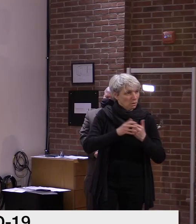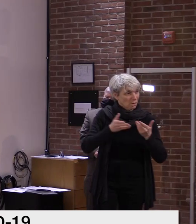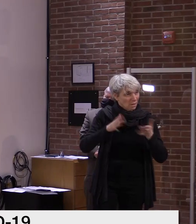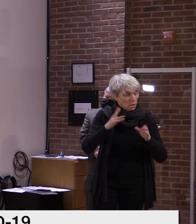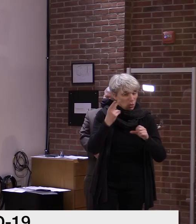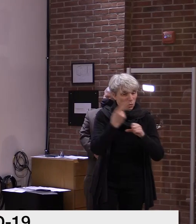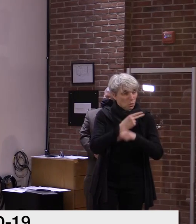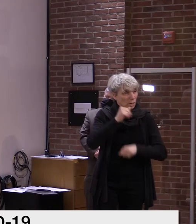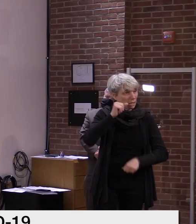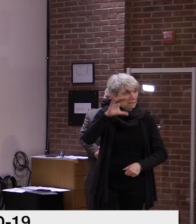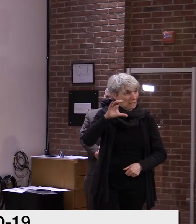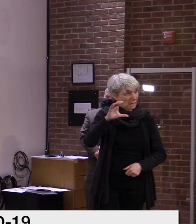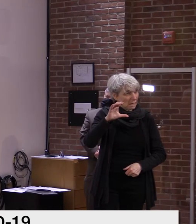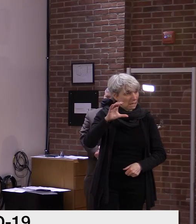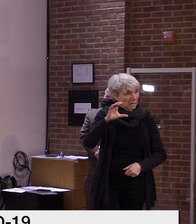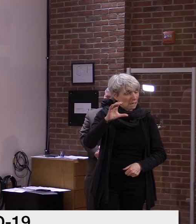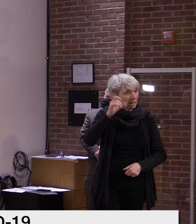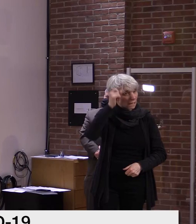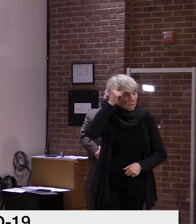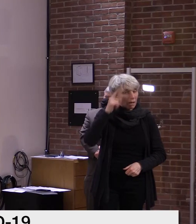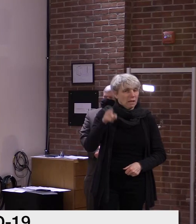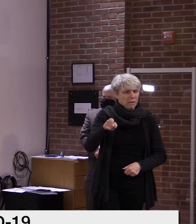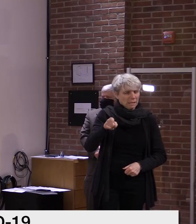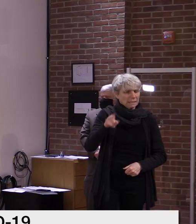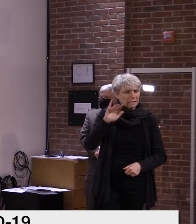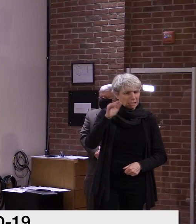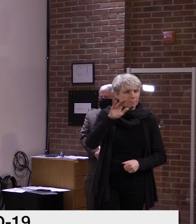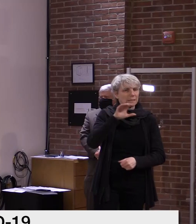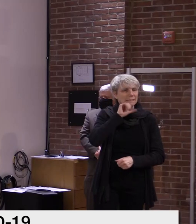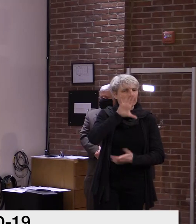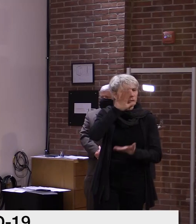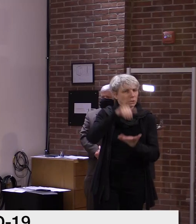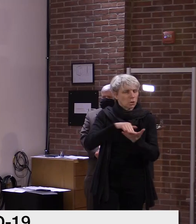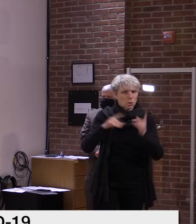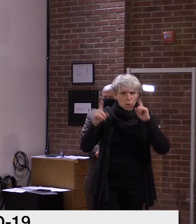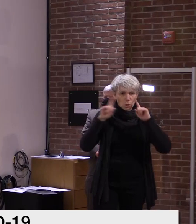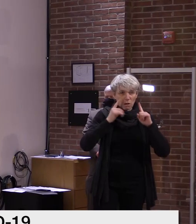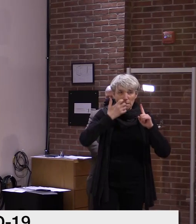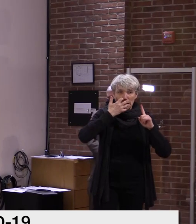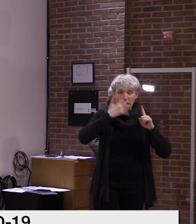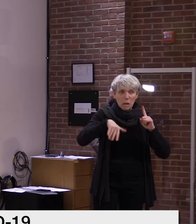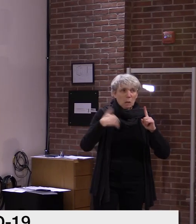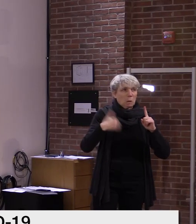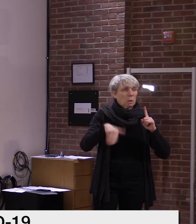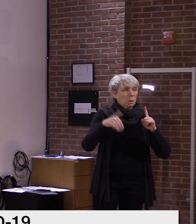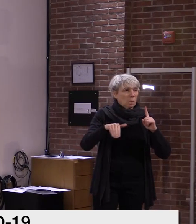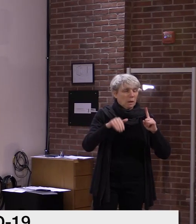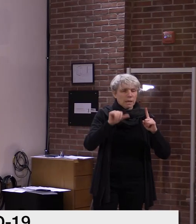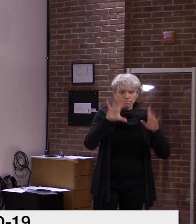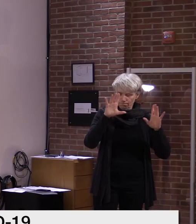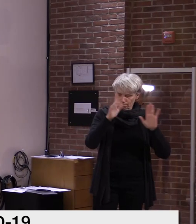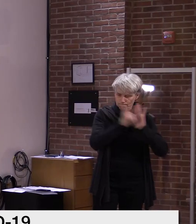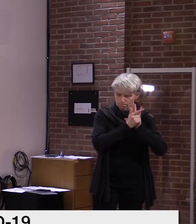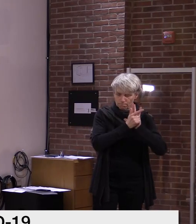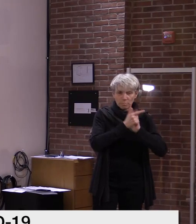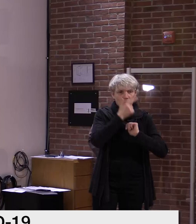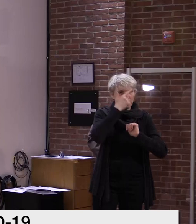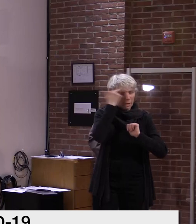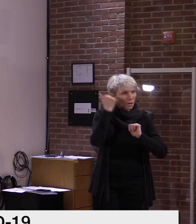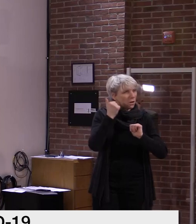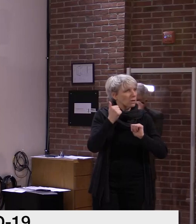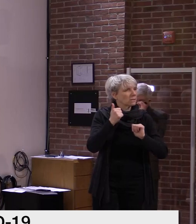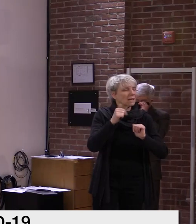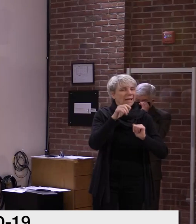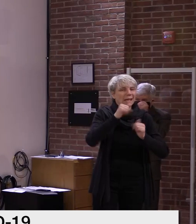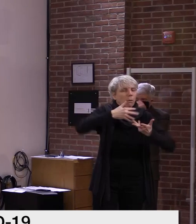air conditioners. Evidently, they've gotten some information that when it gets hotter, they couldn't use air conditioners because if they didn't